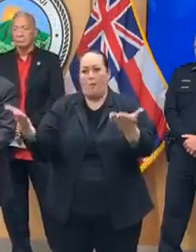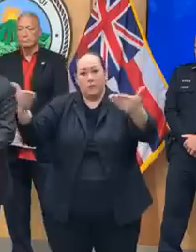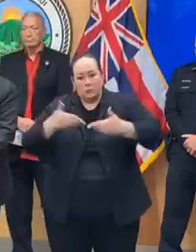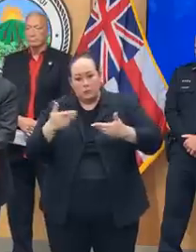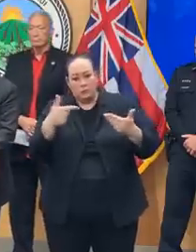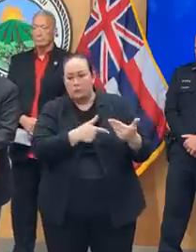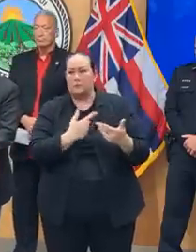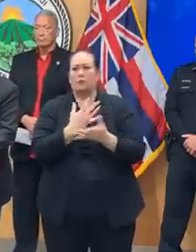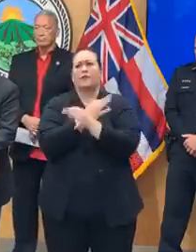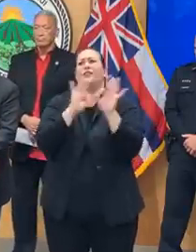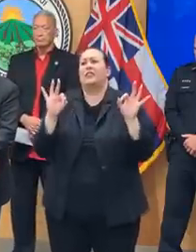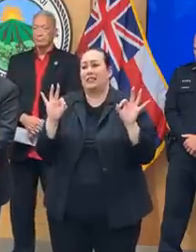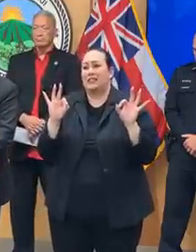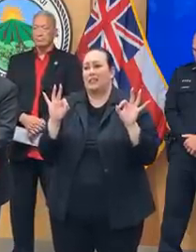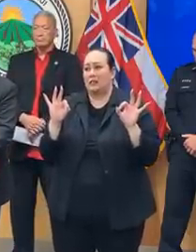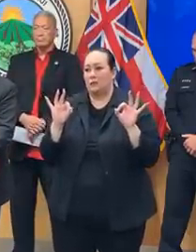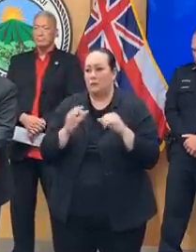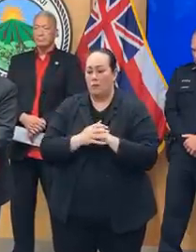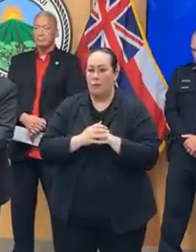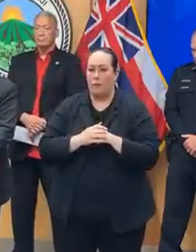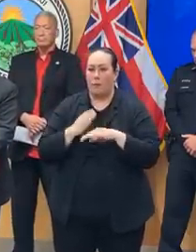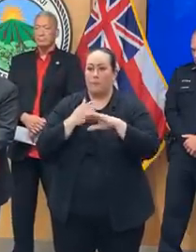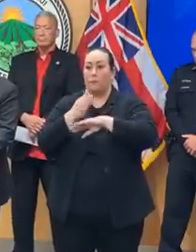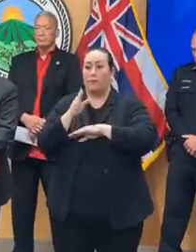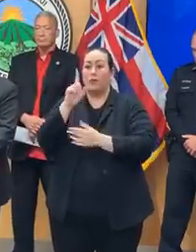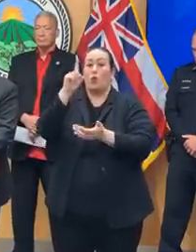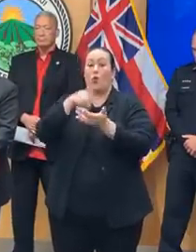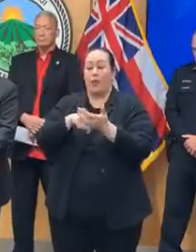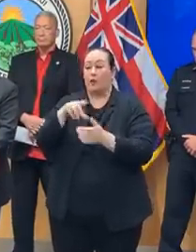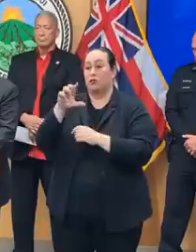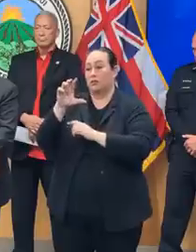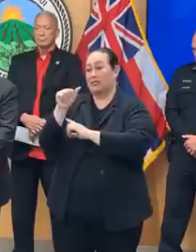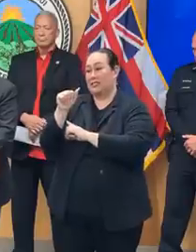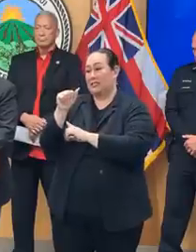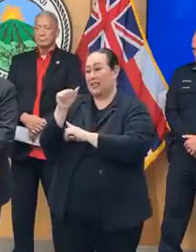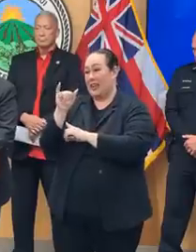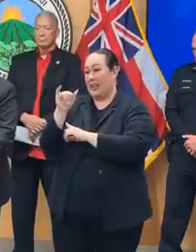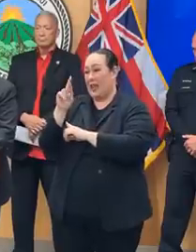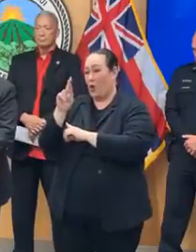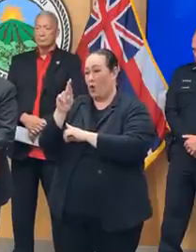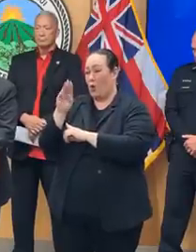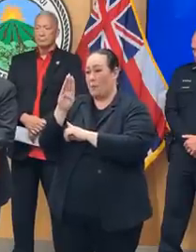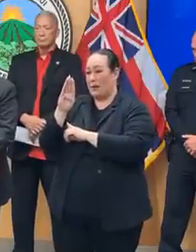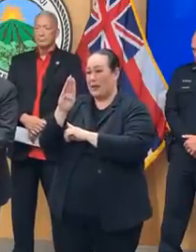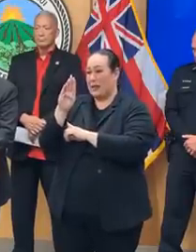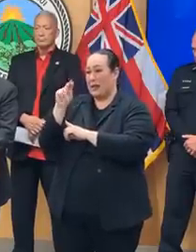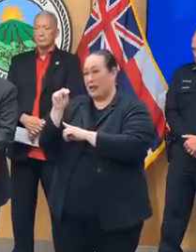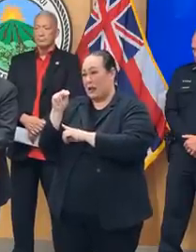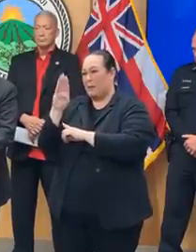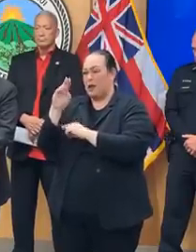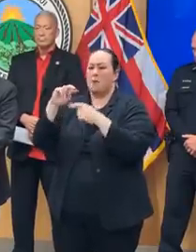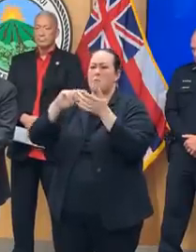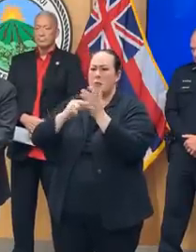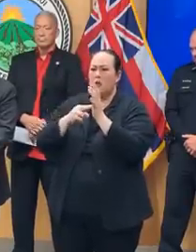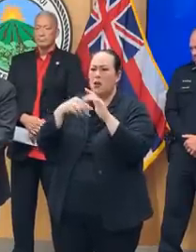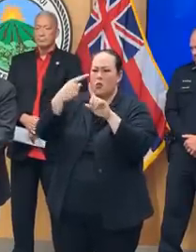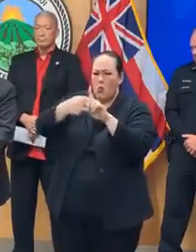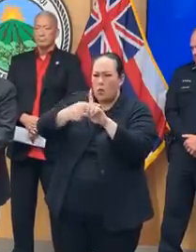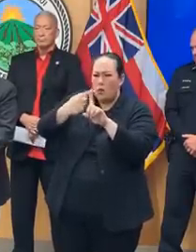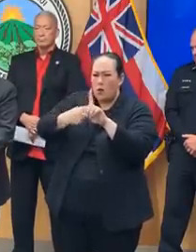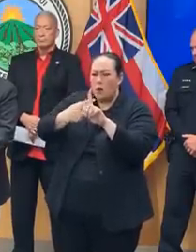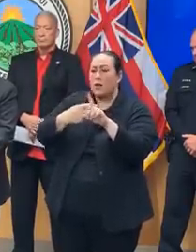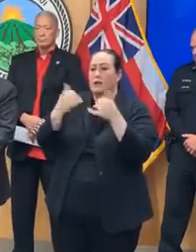cost to people. We also have over 1,000 Airbnbs that are going to be available, and we're making plans right now for the long